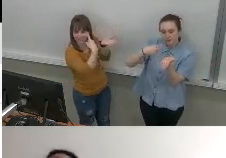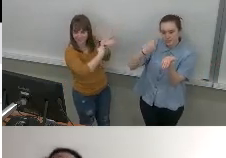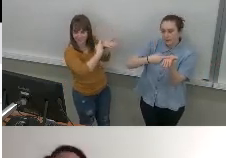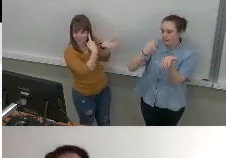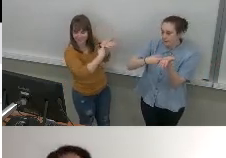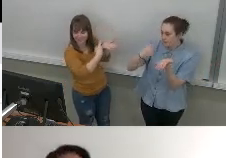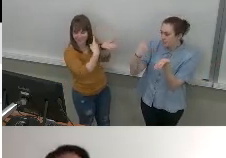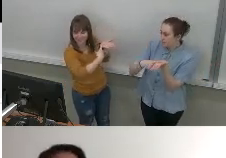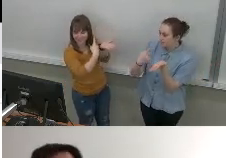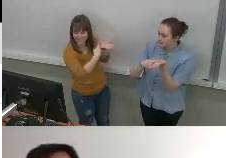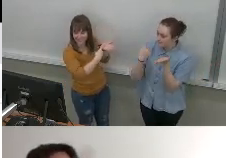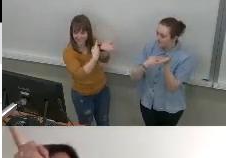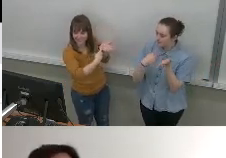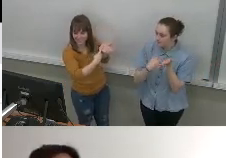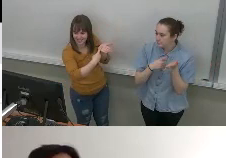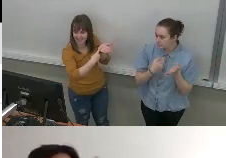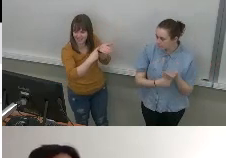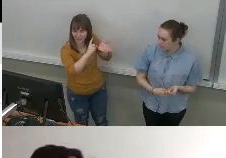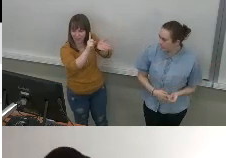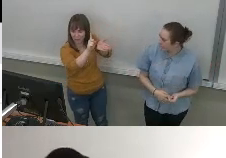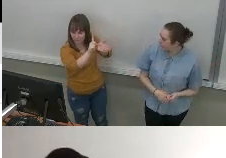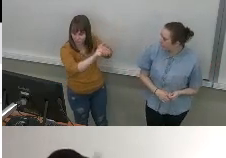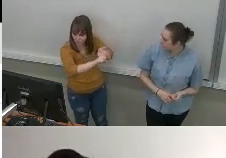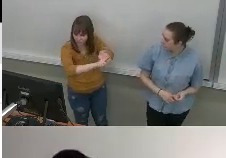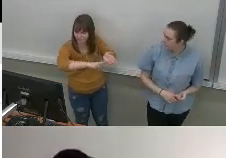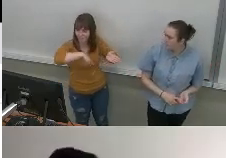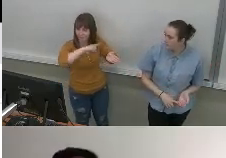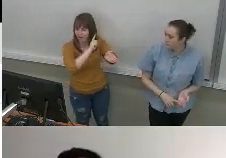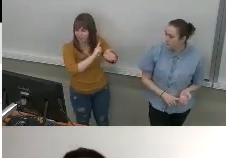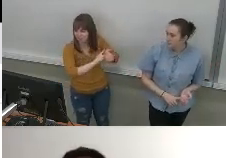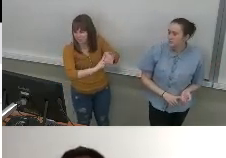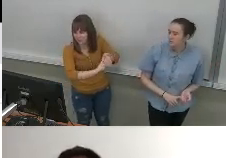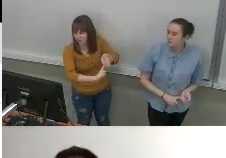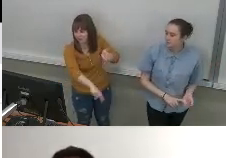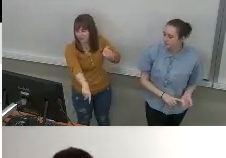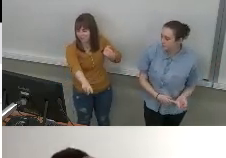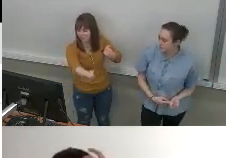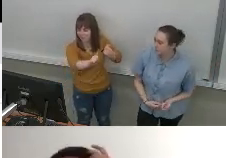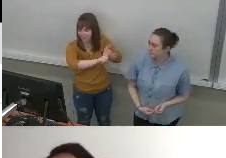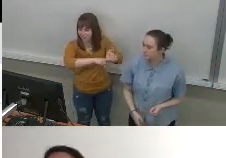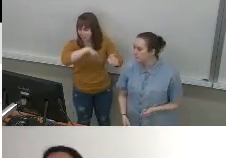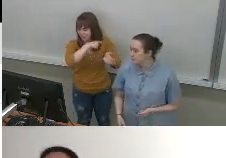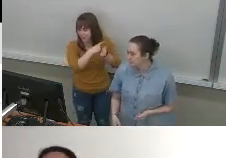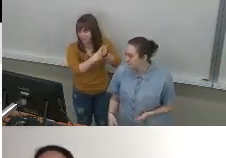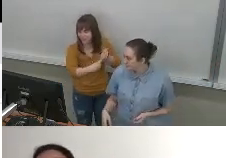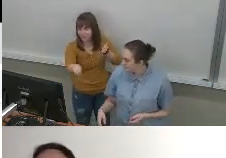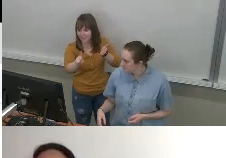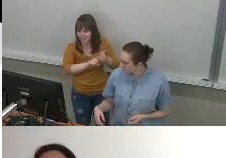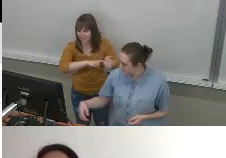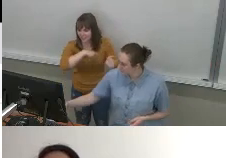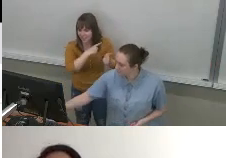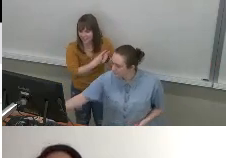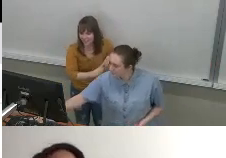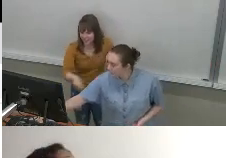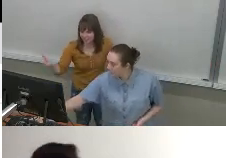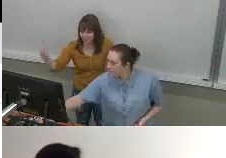just bouncing on your hand. Yes. Cancel kind of looks like you were physically crossing something off your agenda. You're getting rid of it.